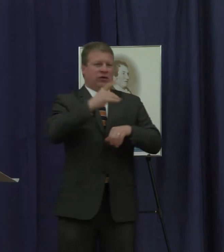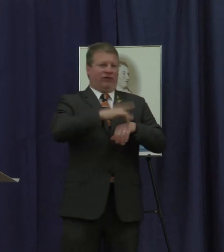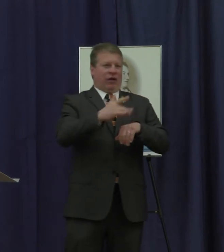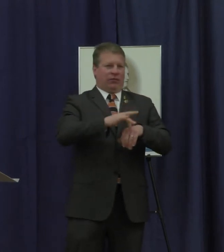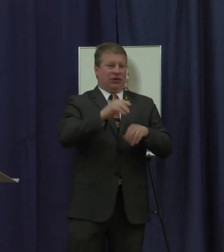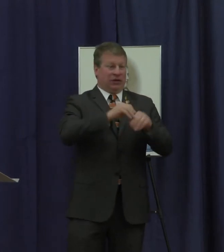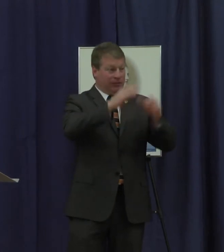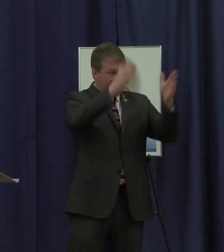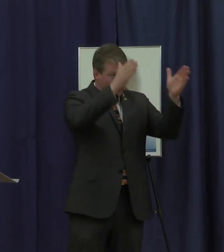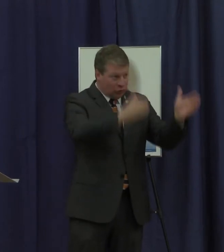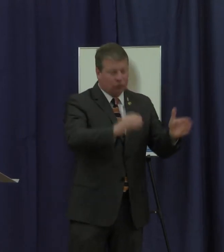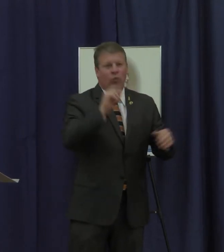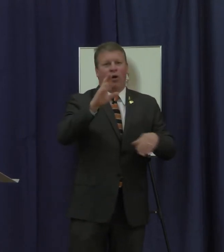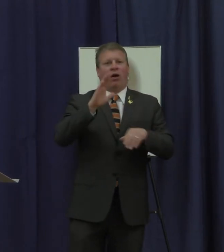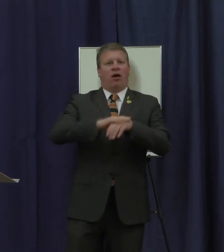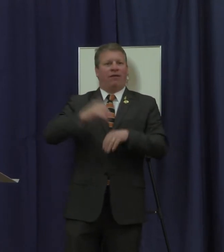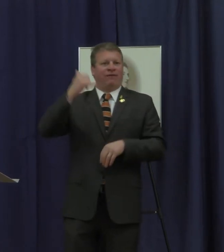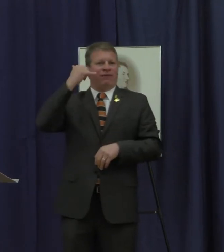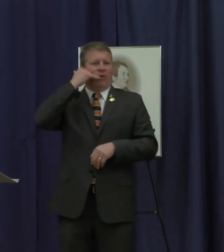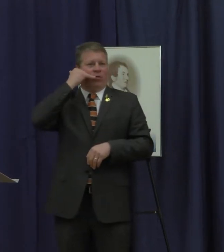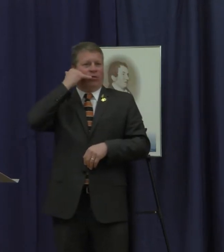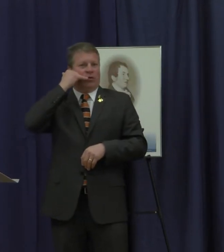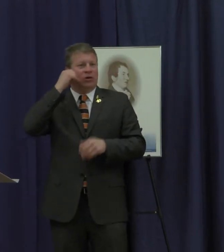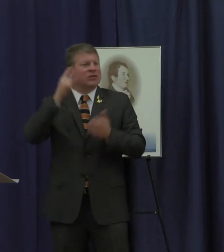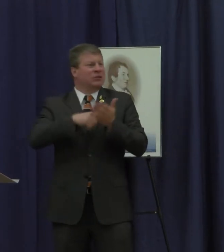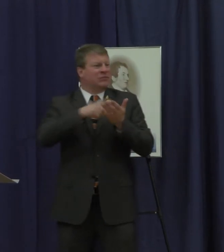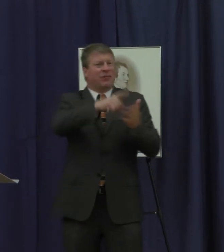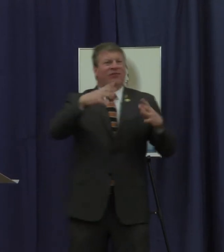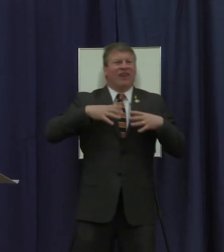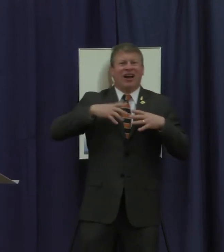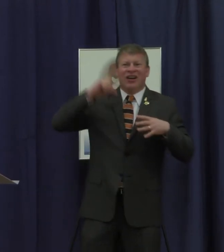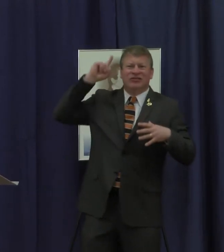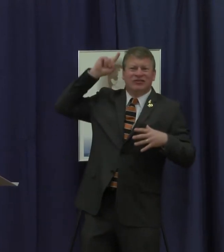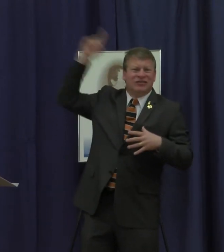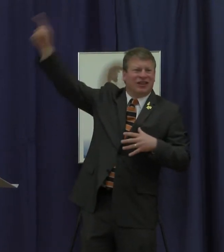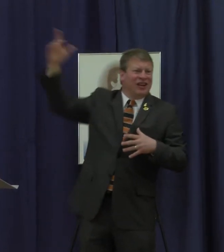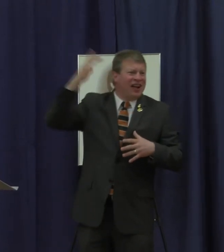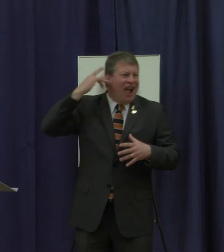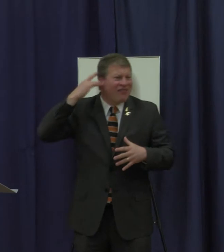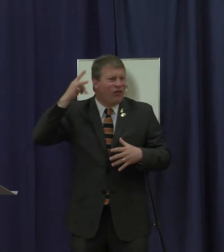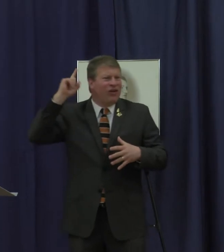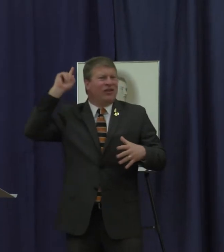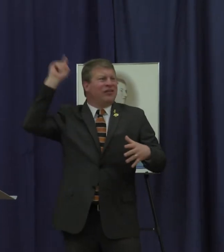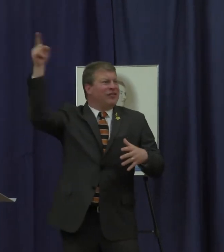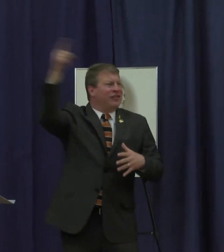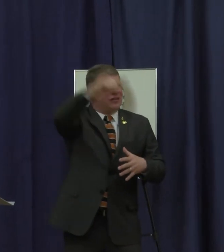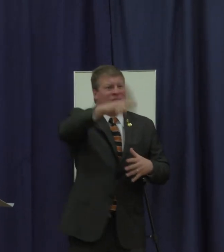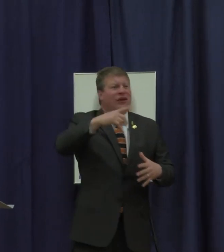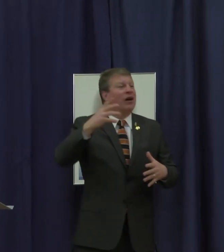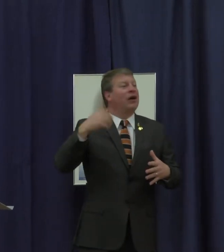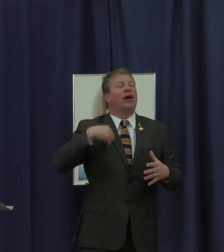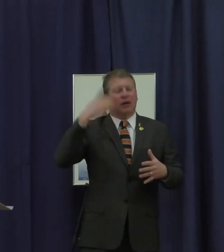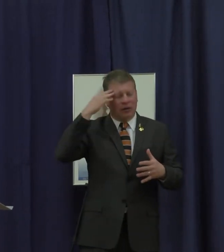She's always available either in person or by phone. Sometimes she's on vacation in California or